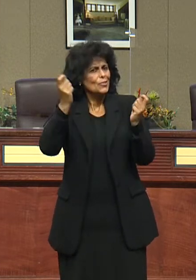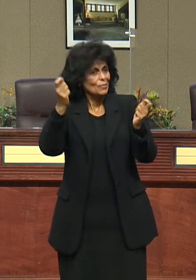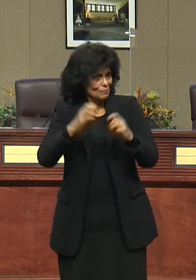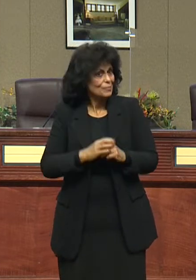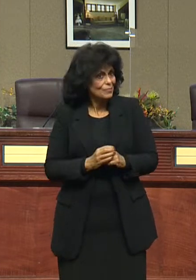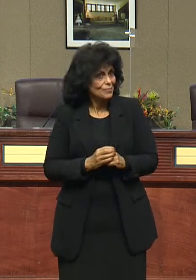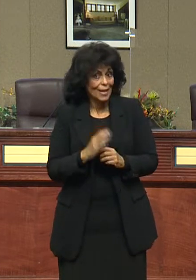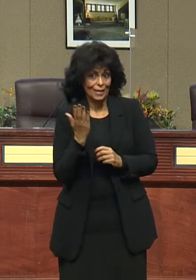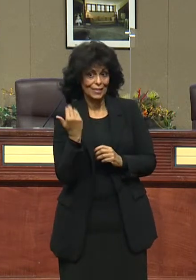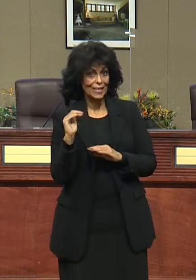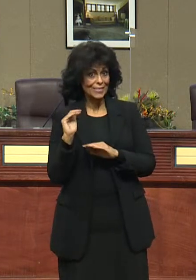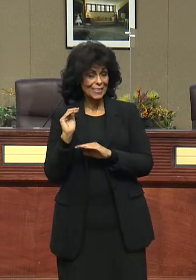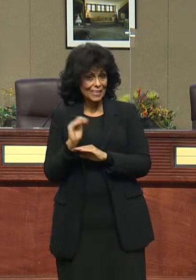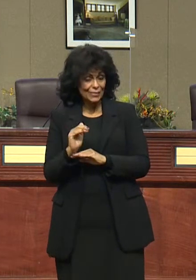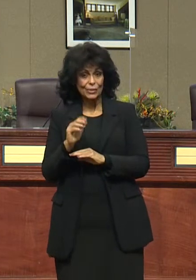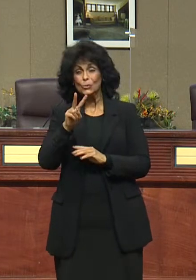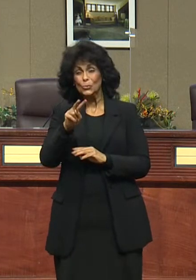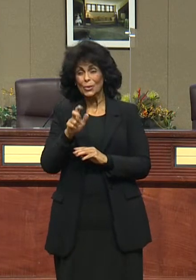We provided